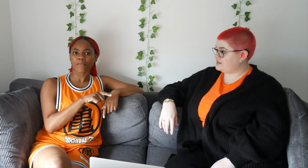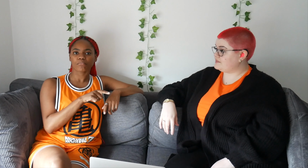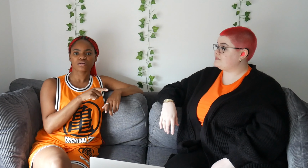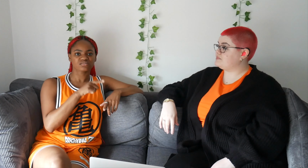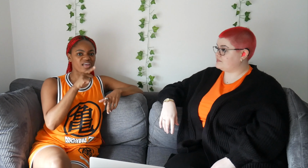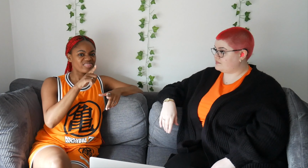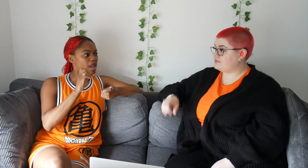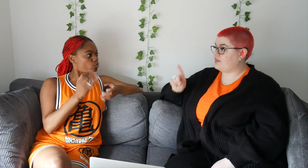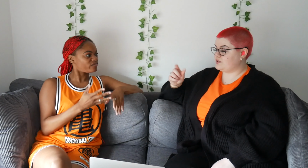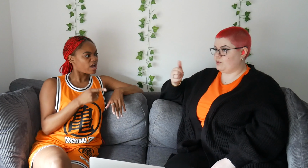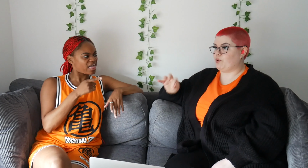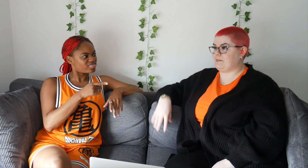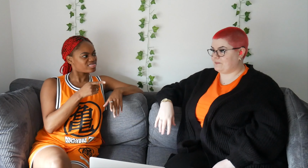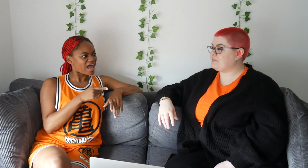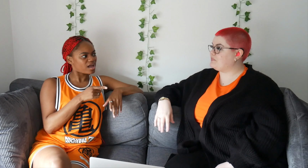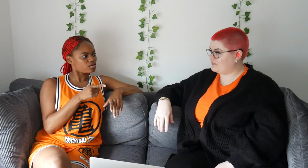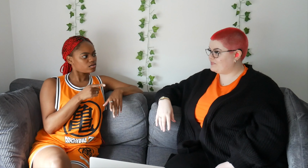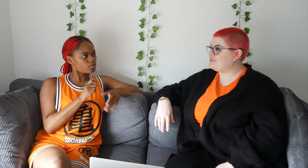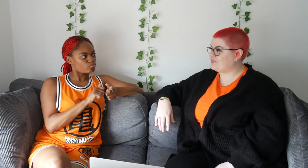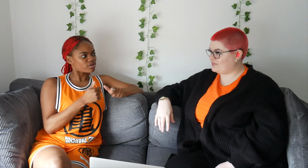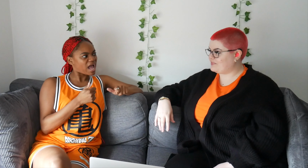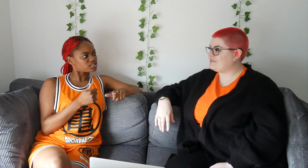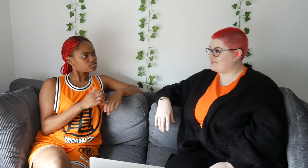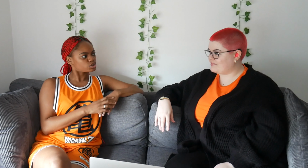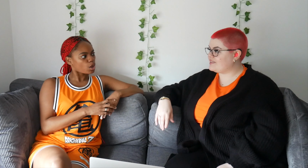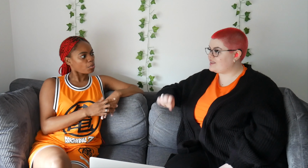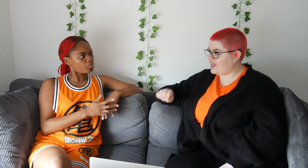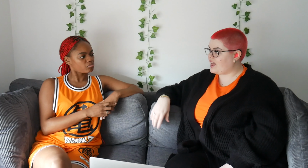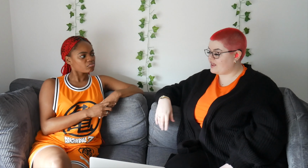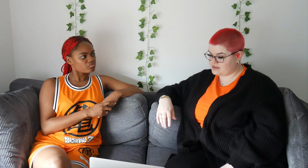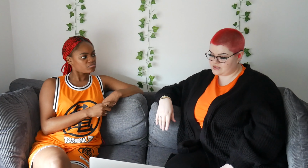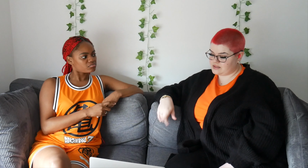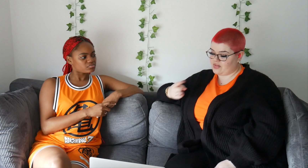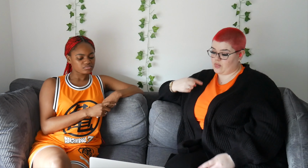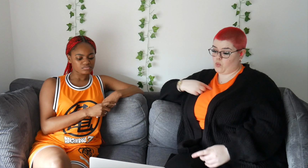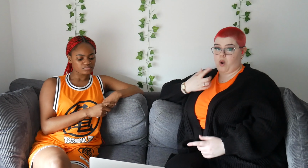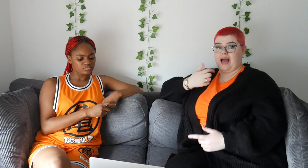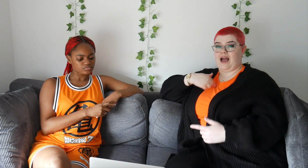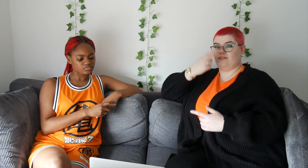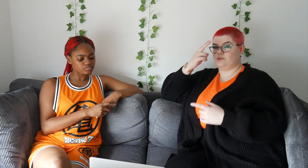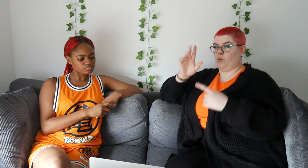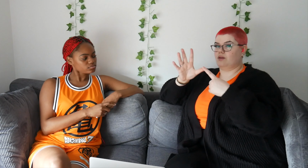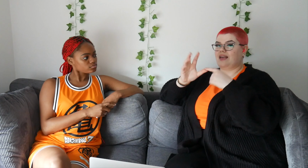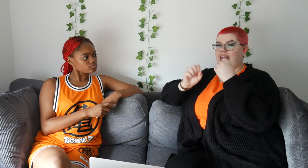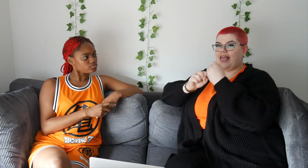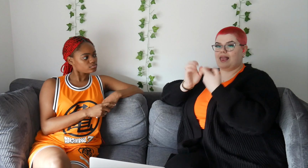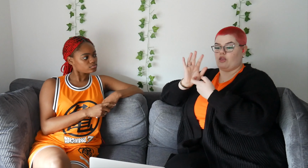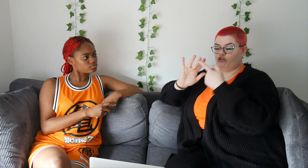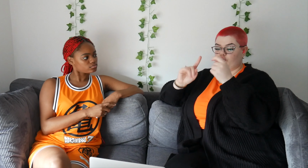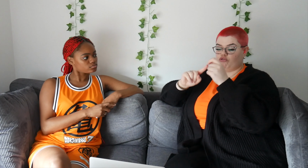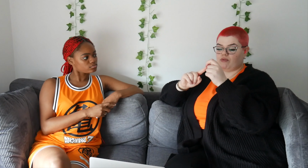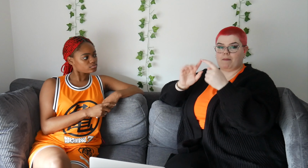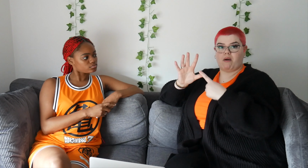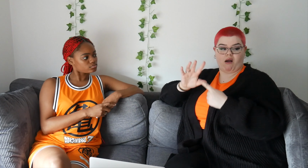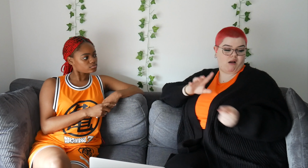you're staying on campus, they will provide that brand. So yeah, the one that I have is called A